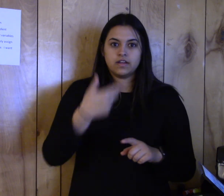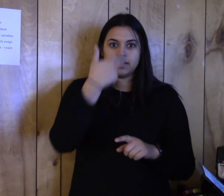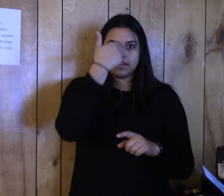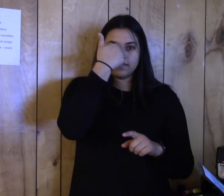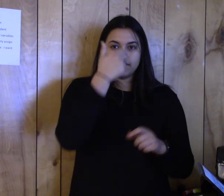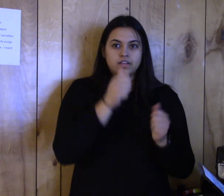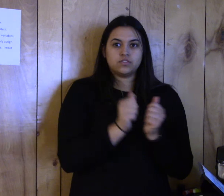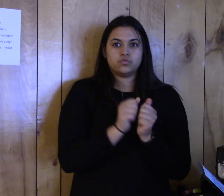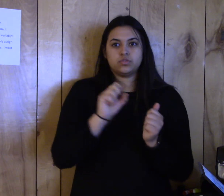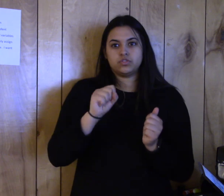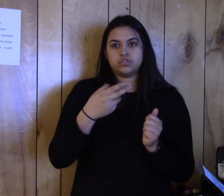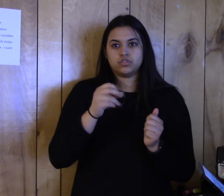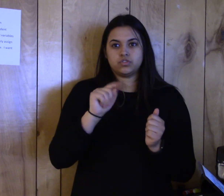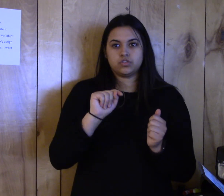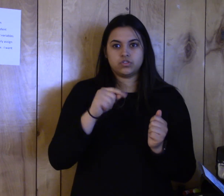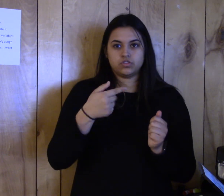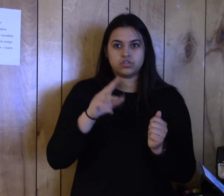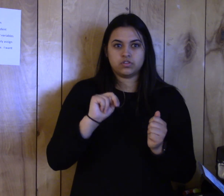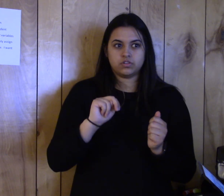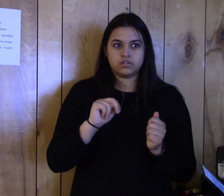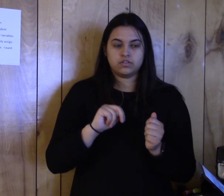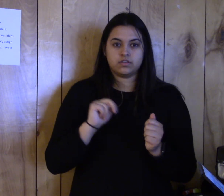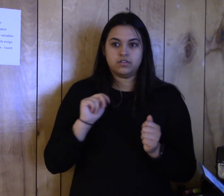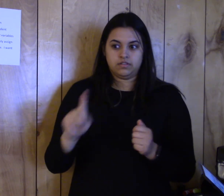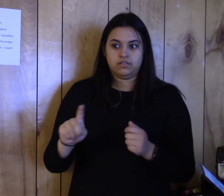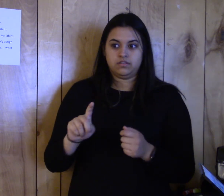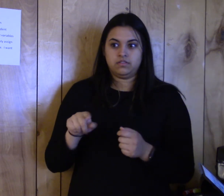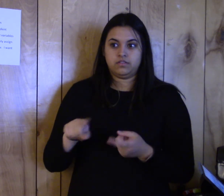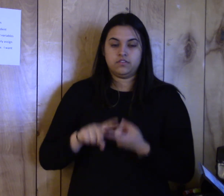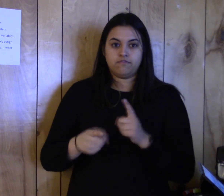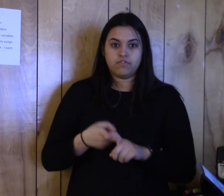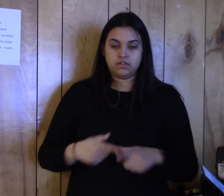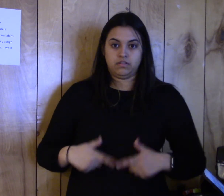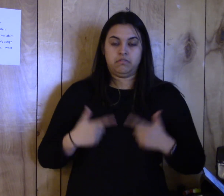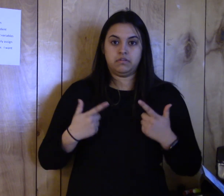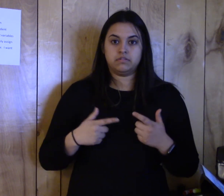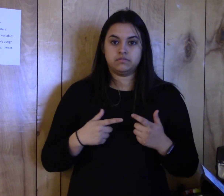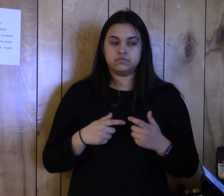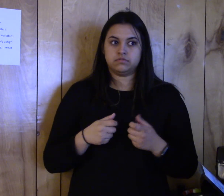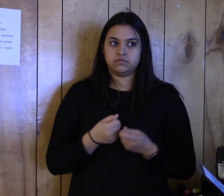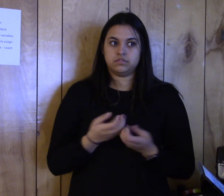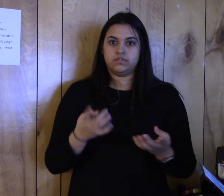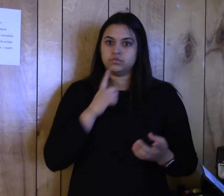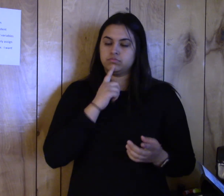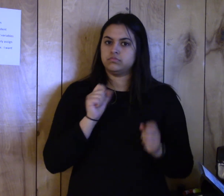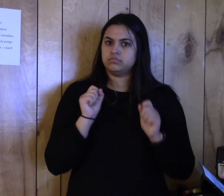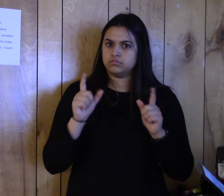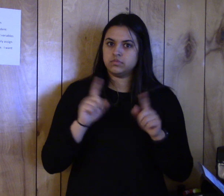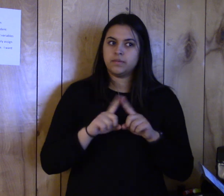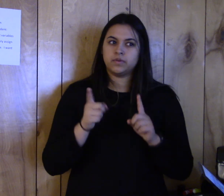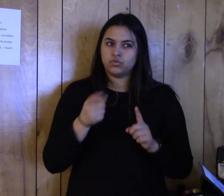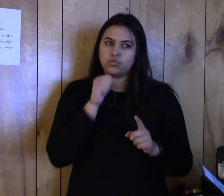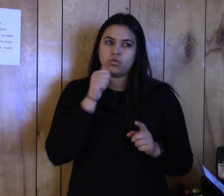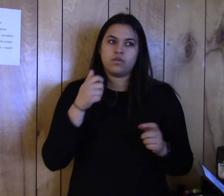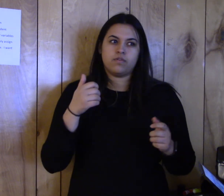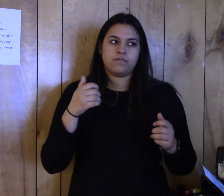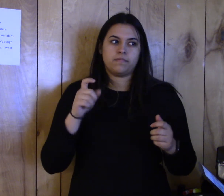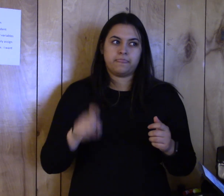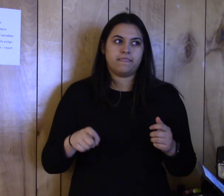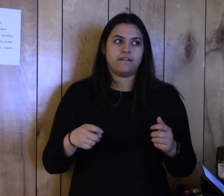guy lived. Everyone was really surprised, but you don't have to be an idiot to have a mistake, to do